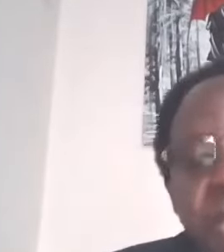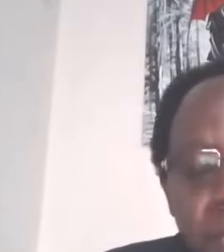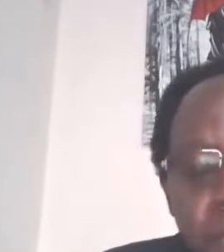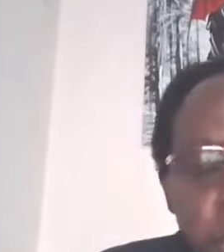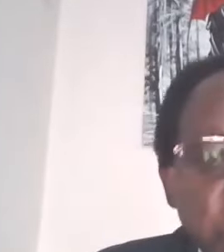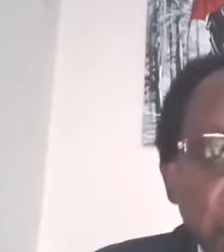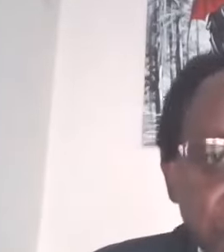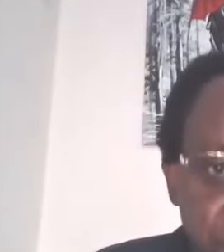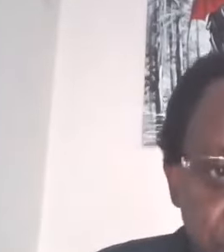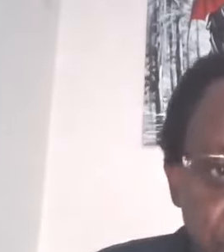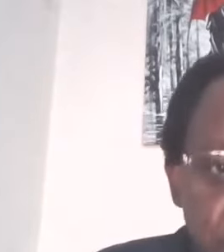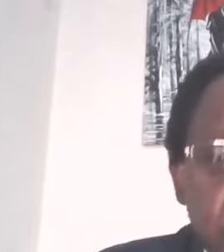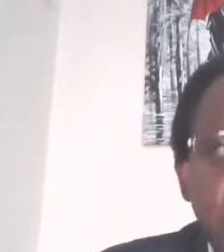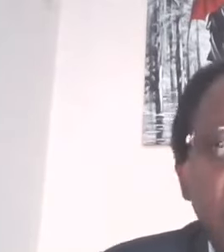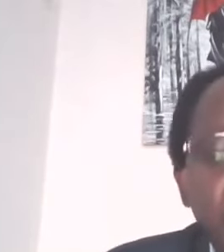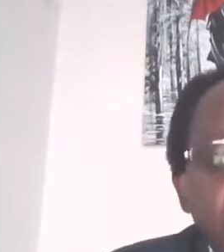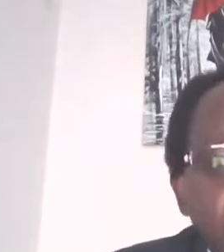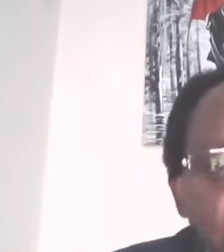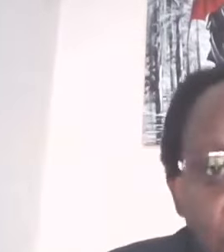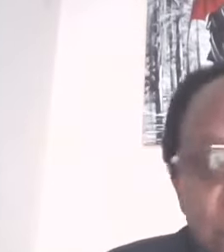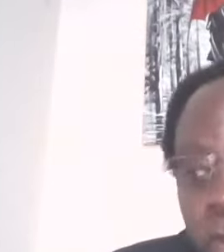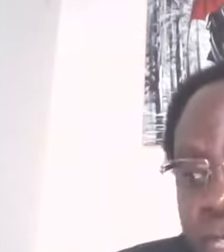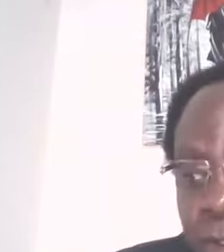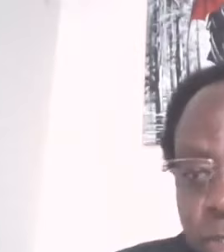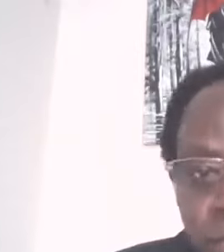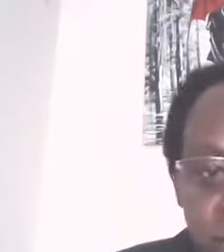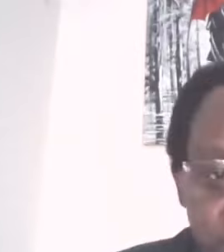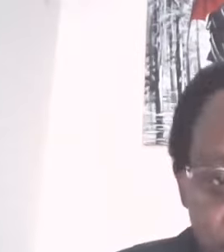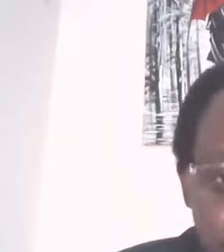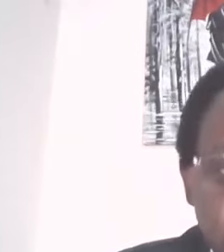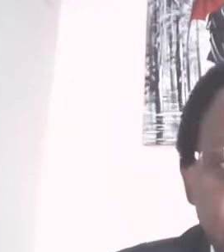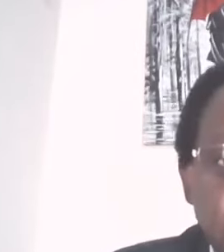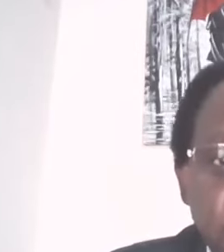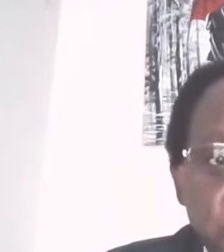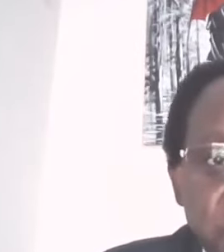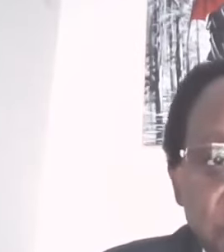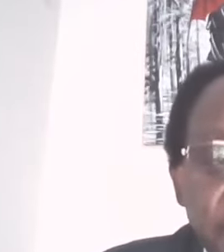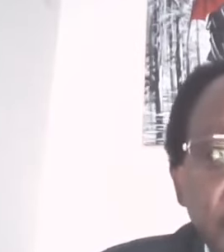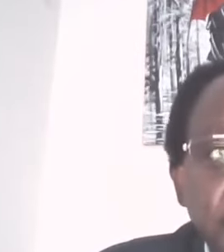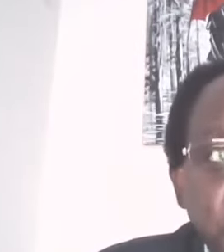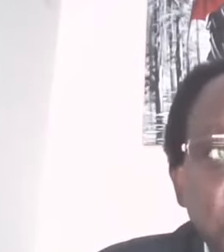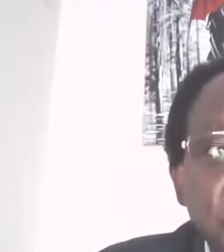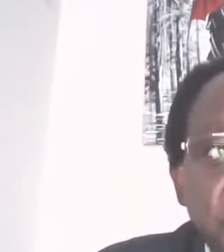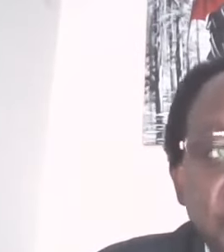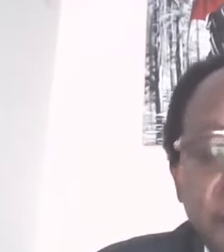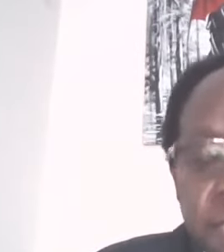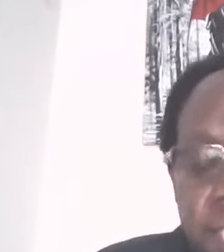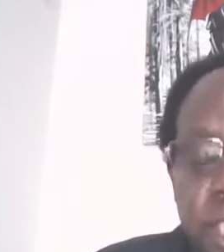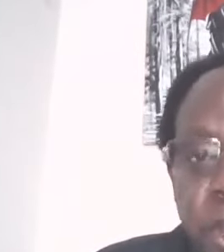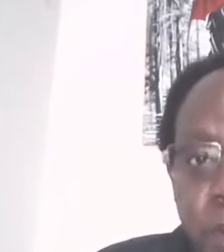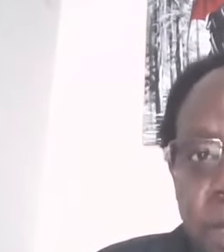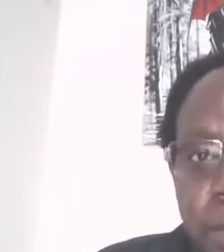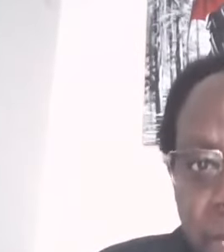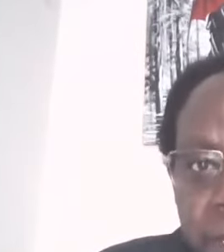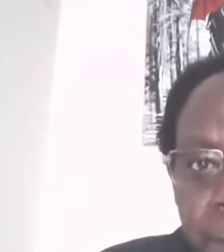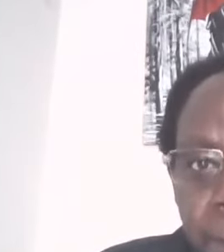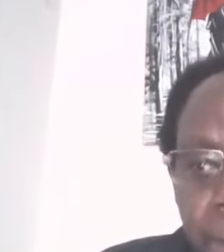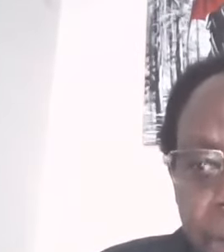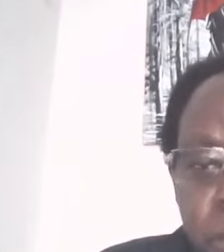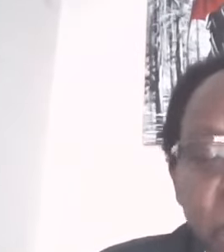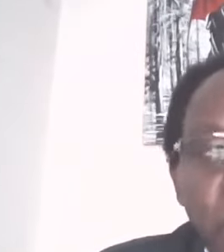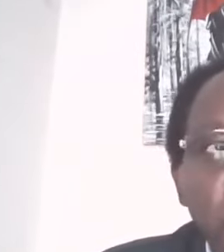be willing to change. One point I want to emphasize, somebody has mentioned it here, that addiction is a disease of the